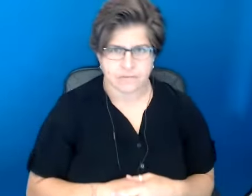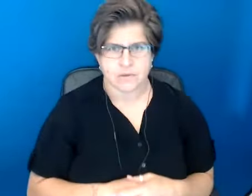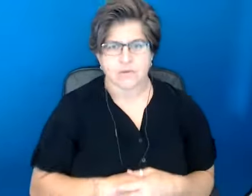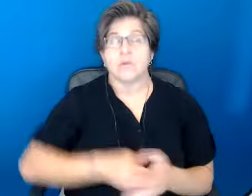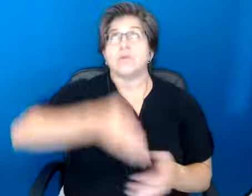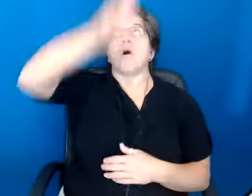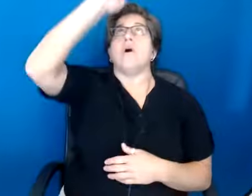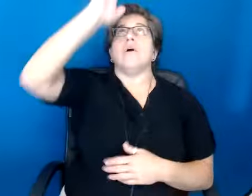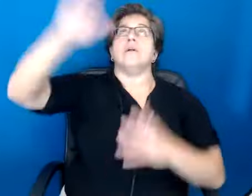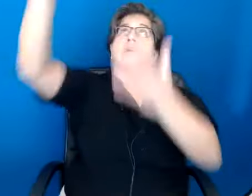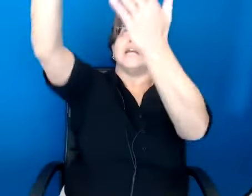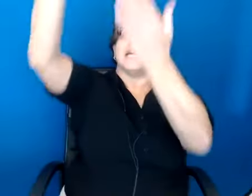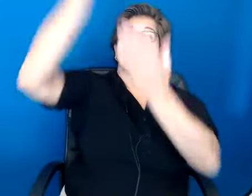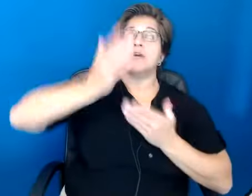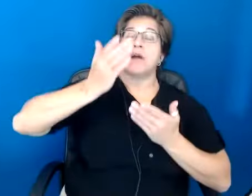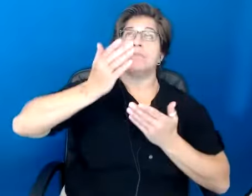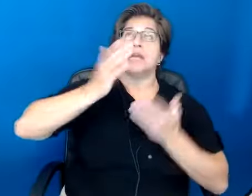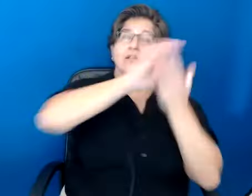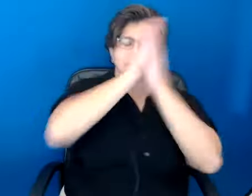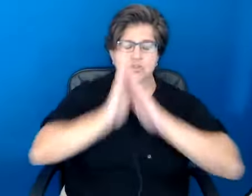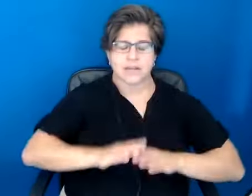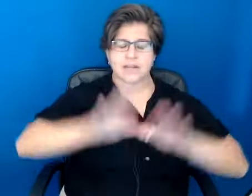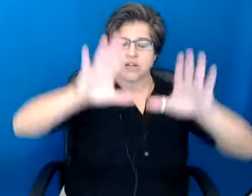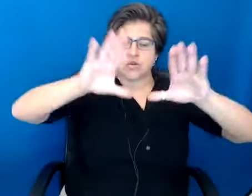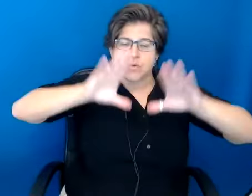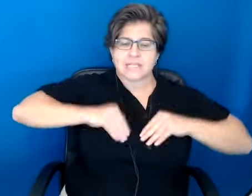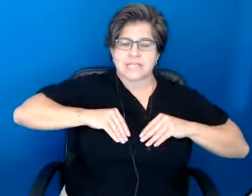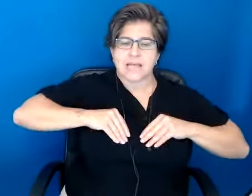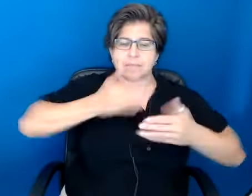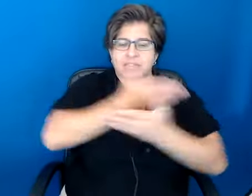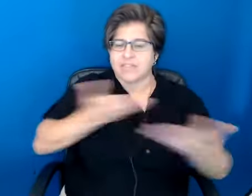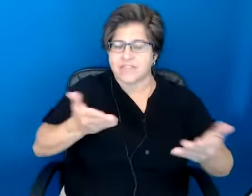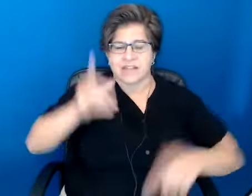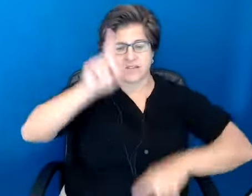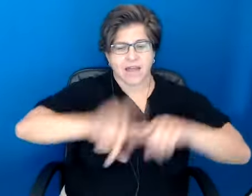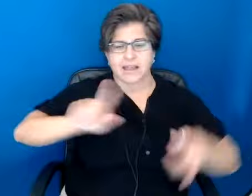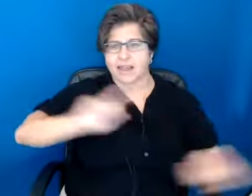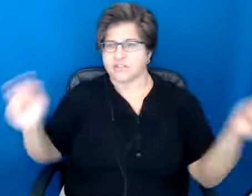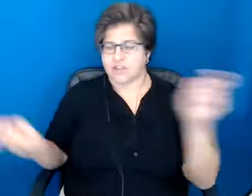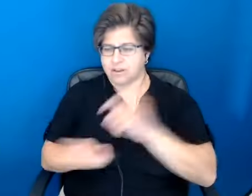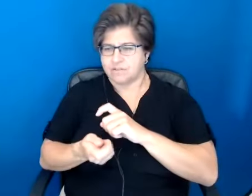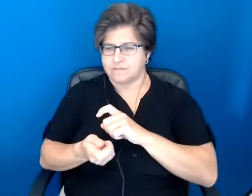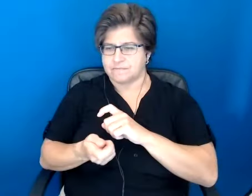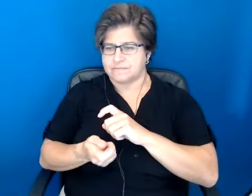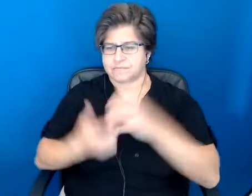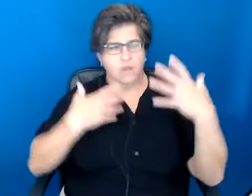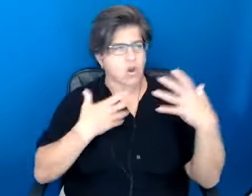Would you start us off with the Serenity Prayer, Eileen? Yeah, of course. Thank you, Yvonne. God, grant